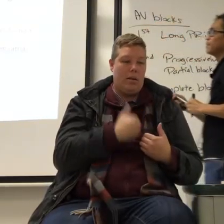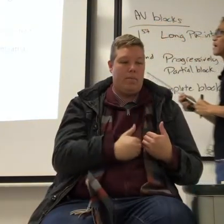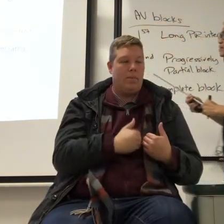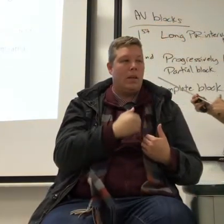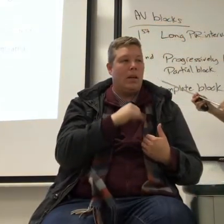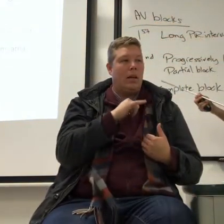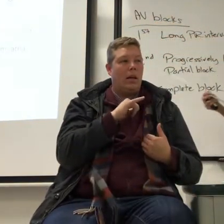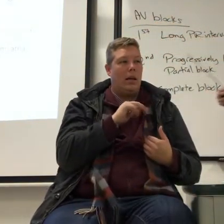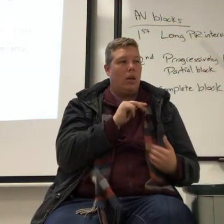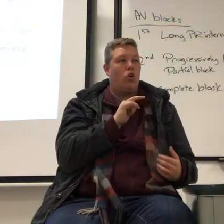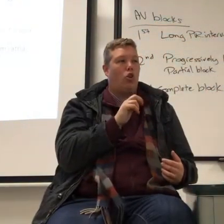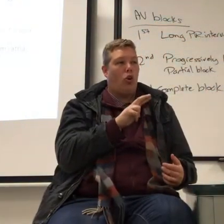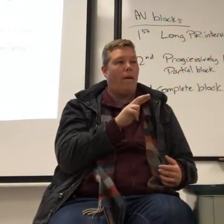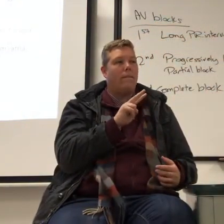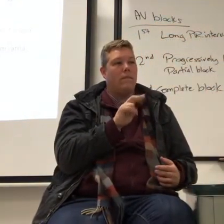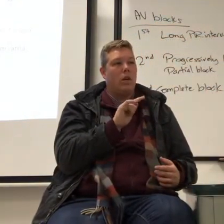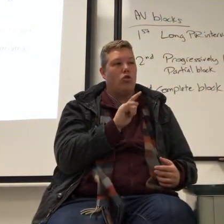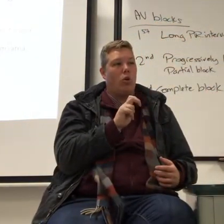to the apex of the heart.